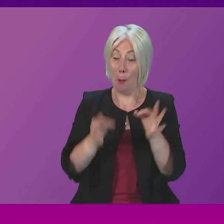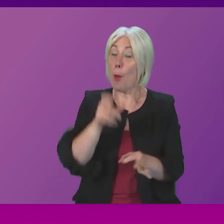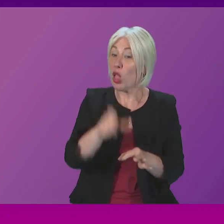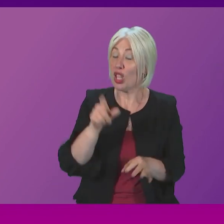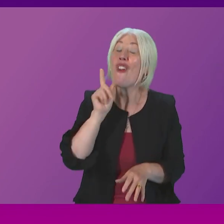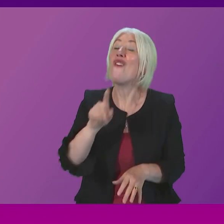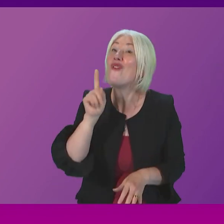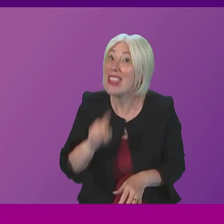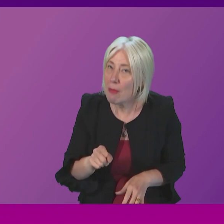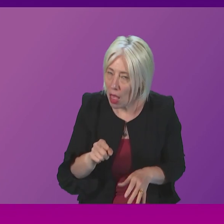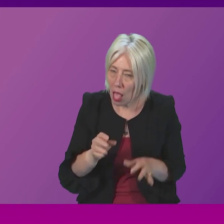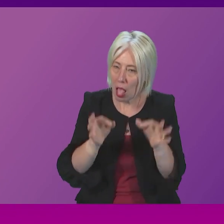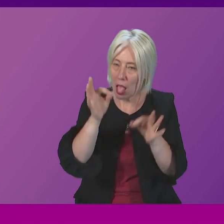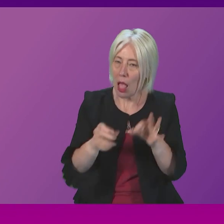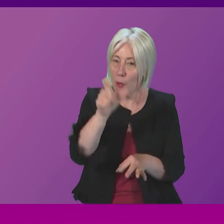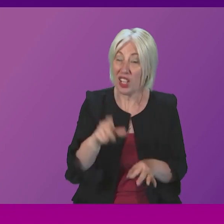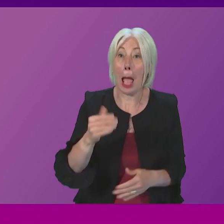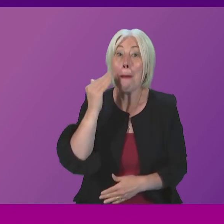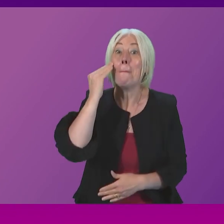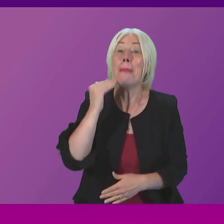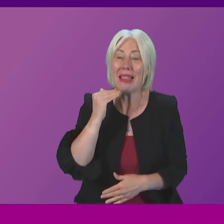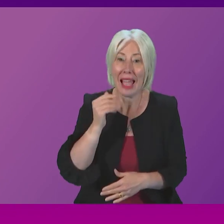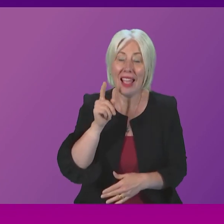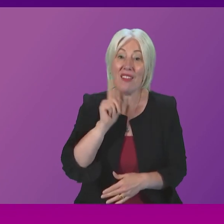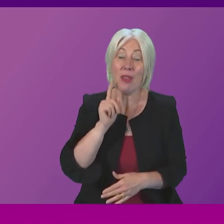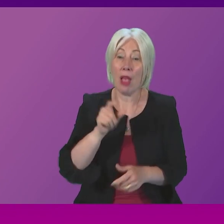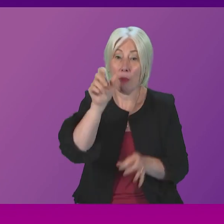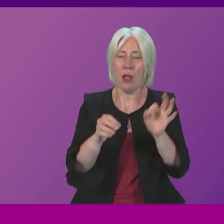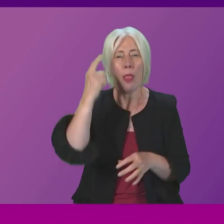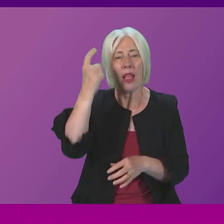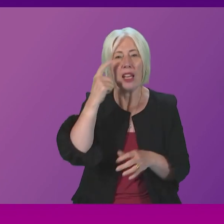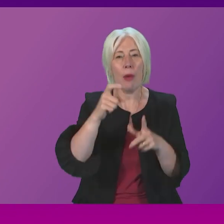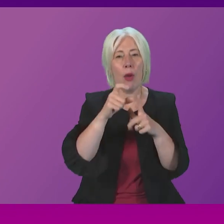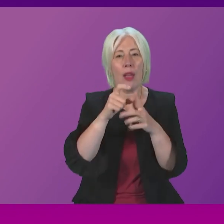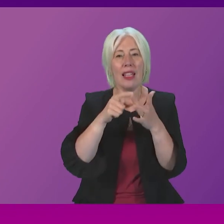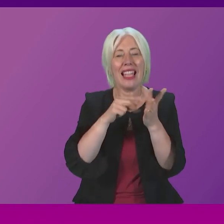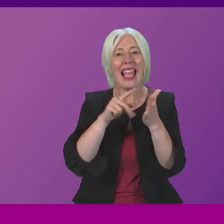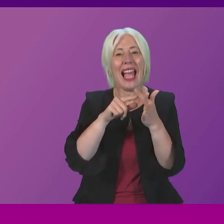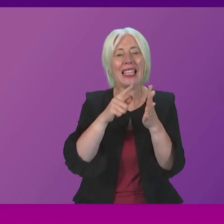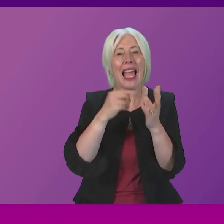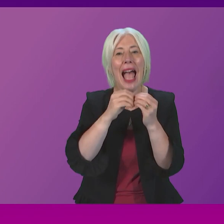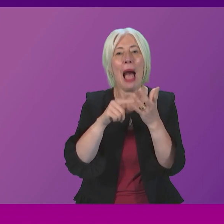politicians and black female politicians, and I'm thinking of Diane Abbott here,